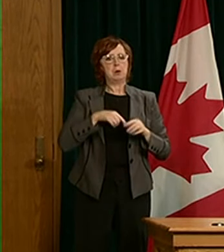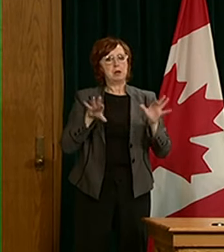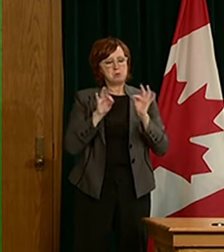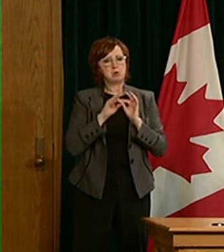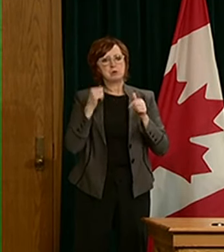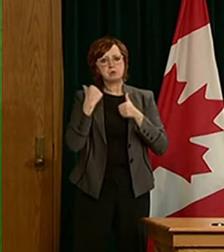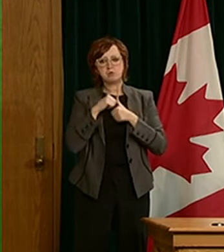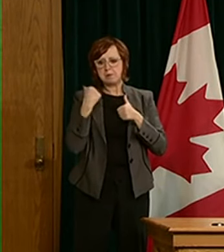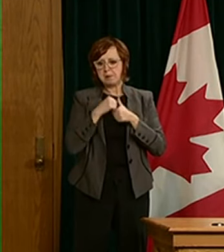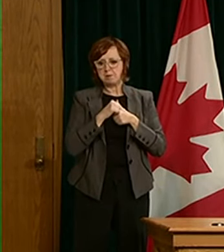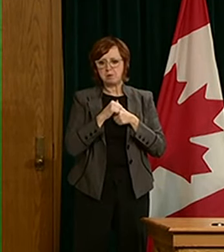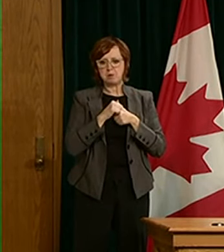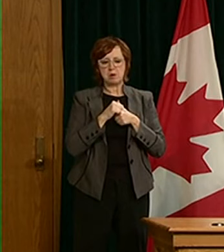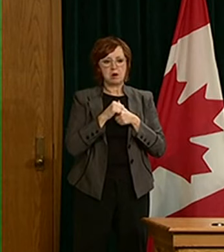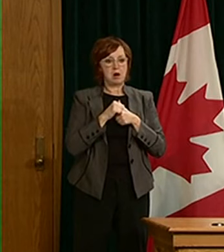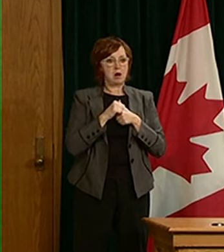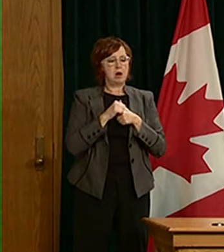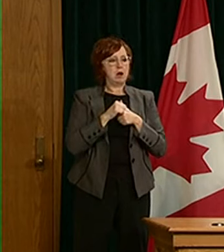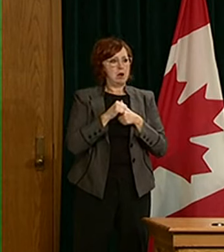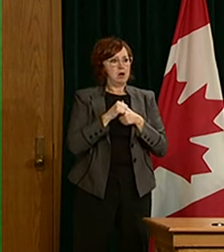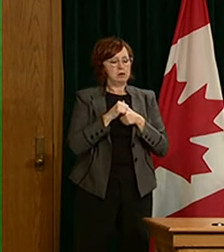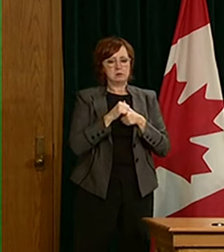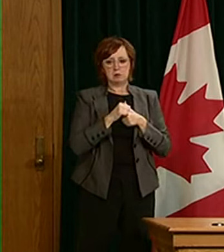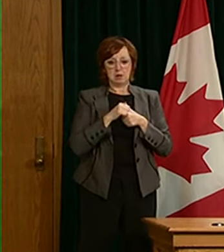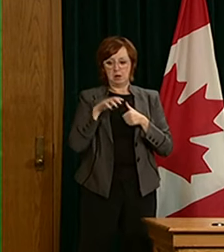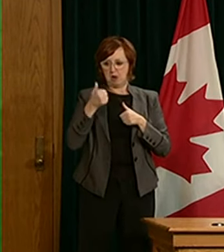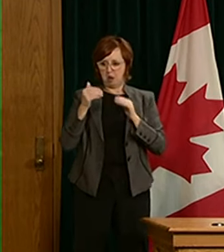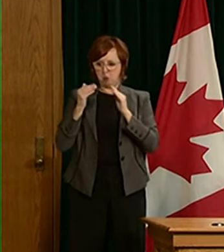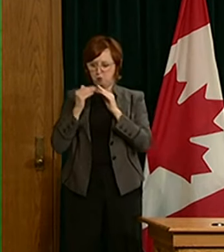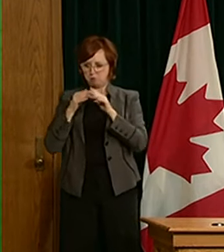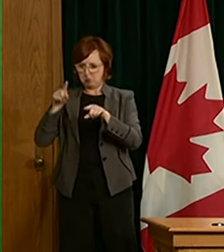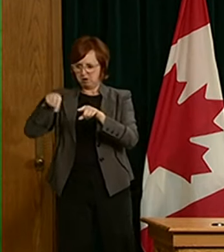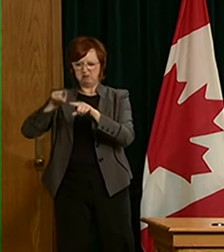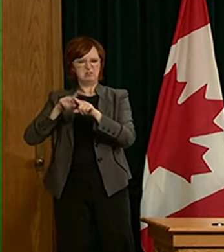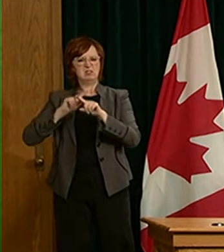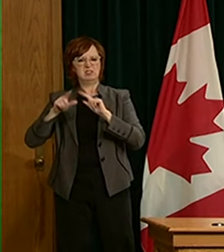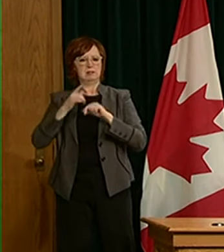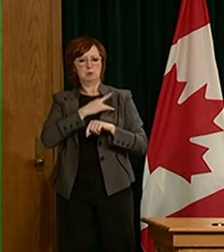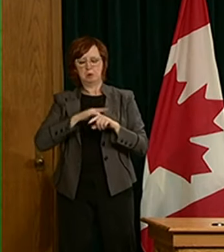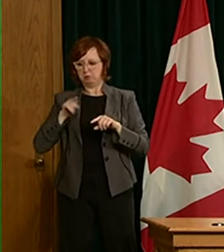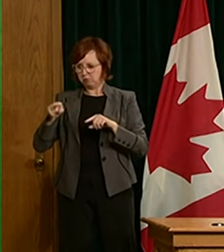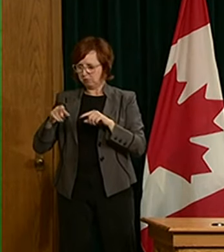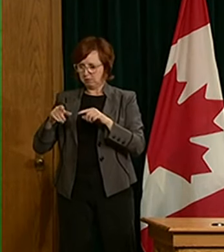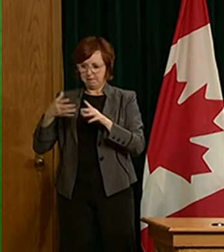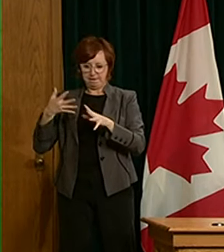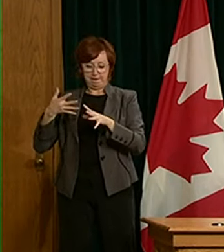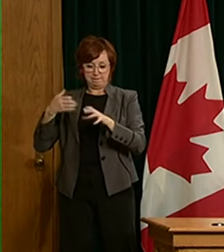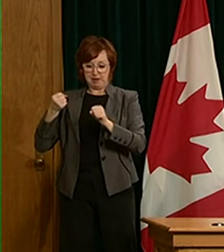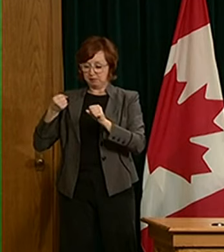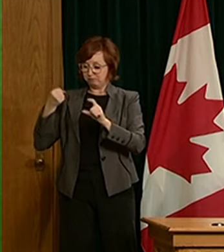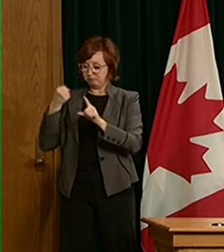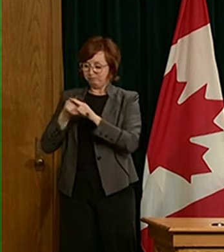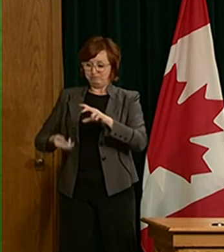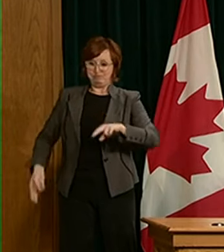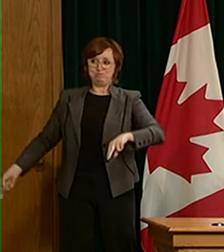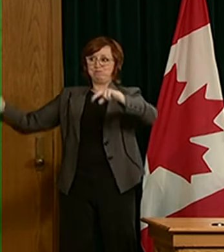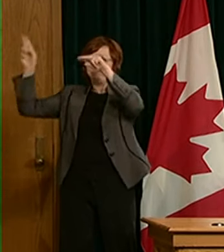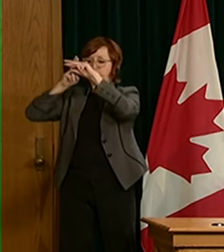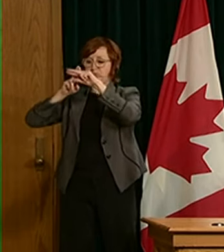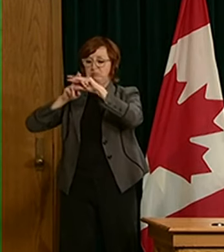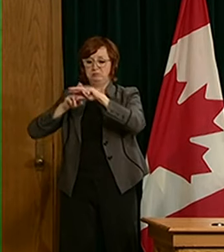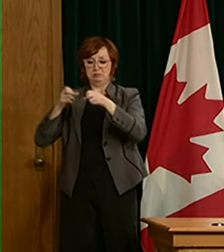where it rapidly came upon them, and with the not only mortality and morbidity